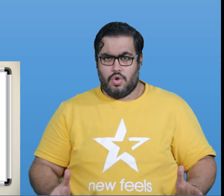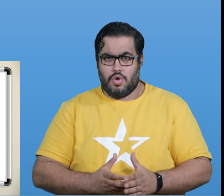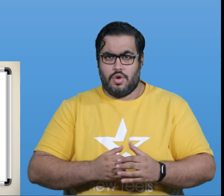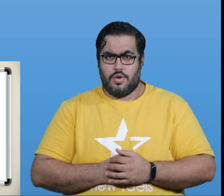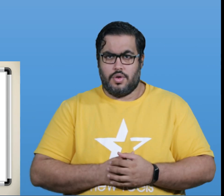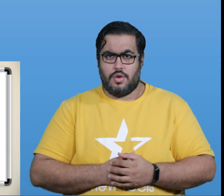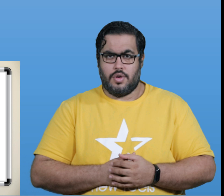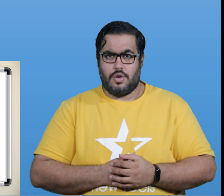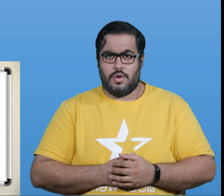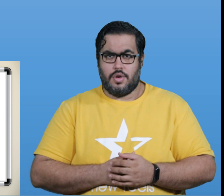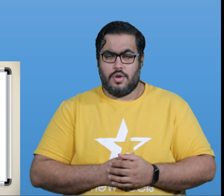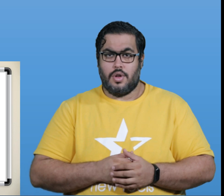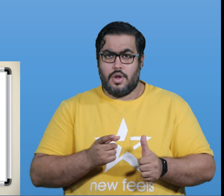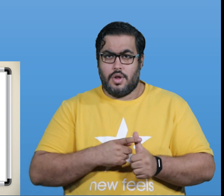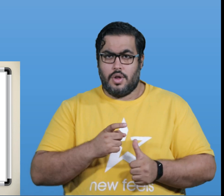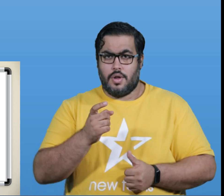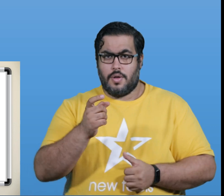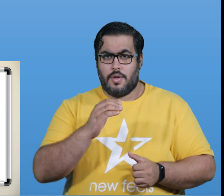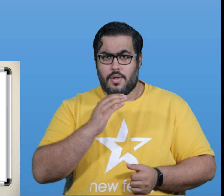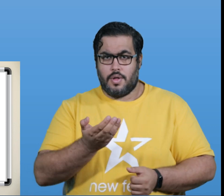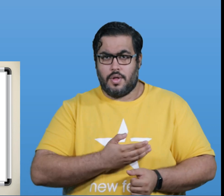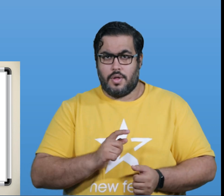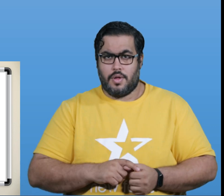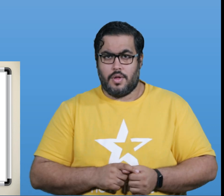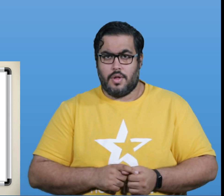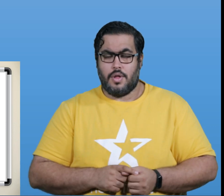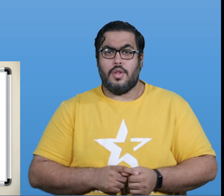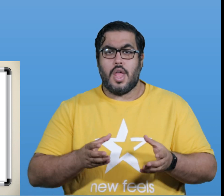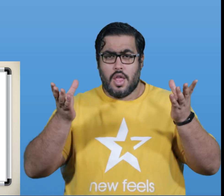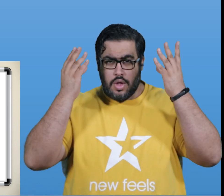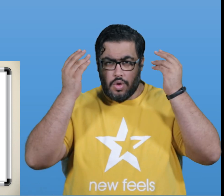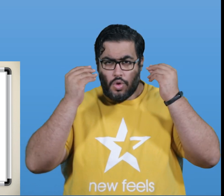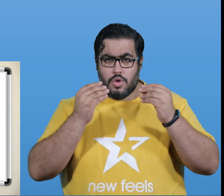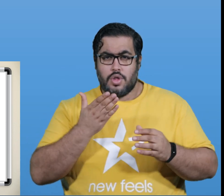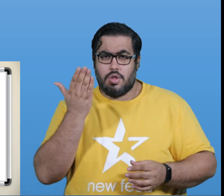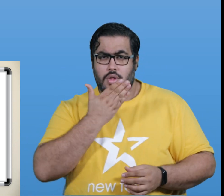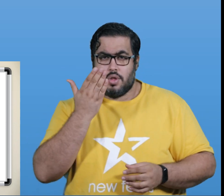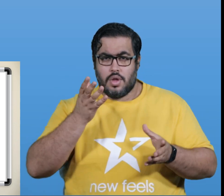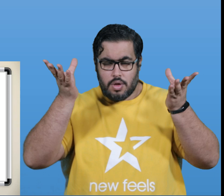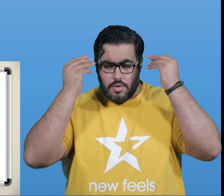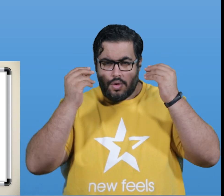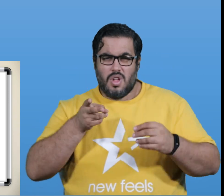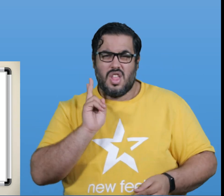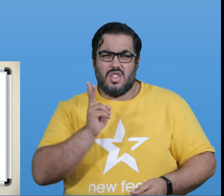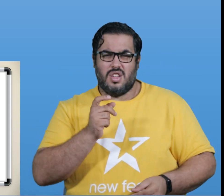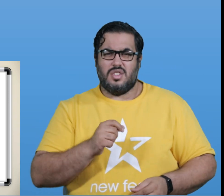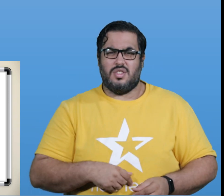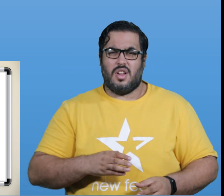So, let's start with the introduction. A student works and learns for 12 years to achieve a goal and to graduate. This